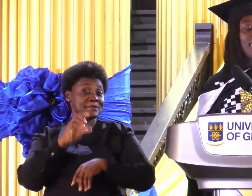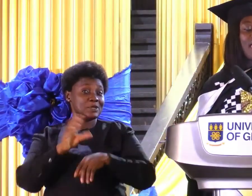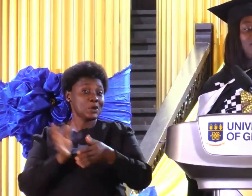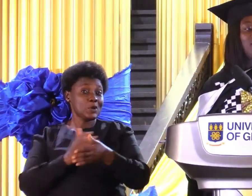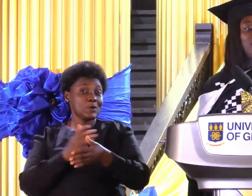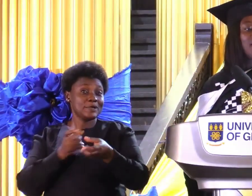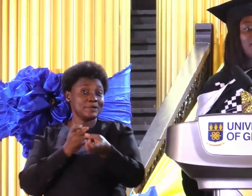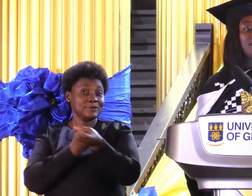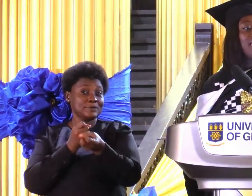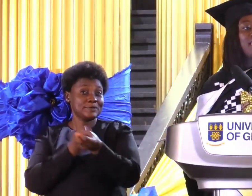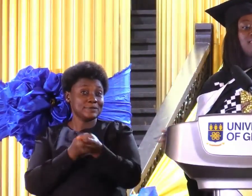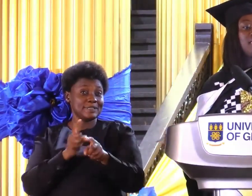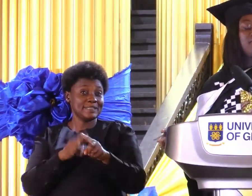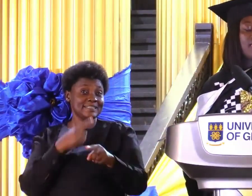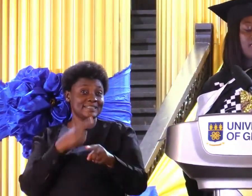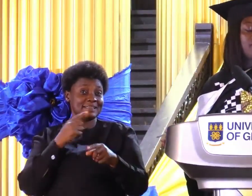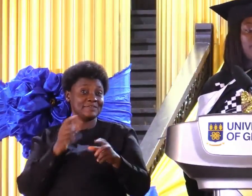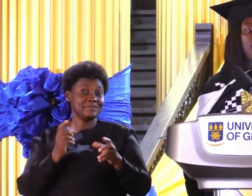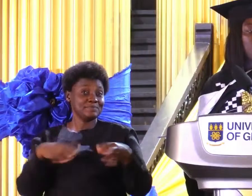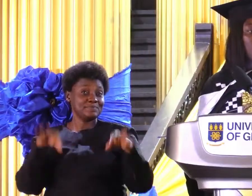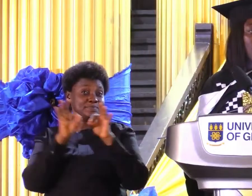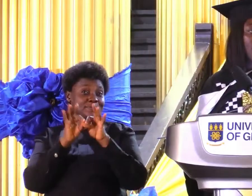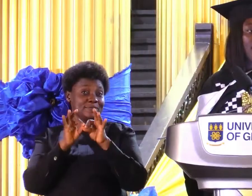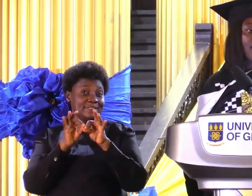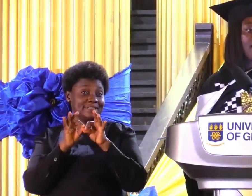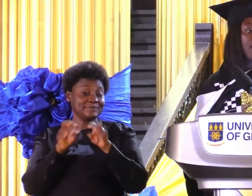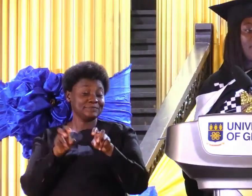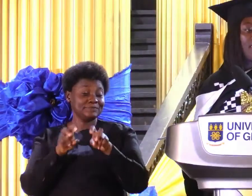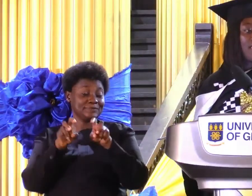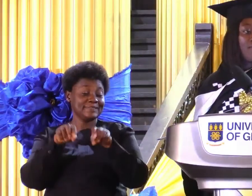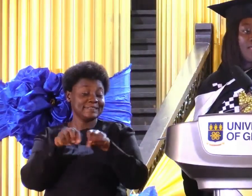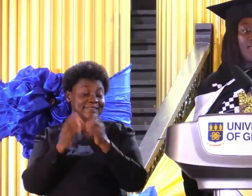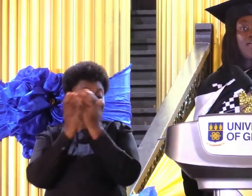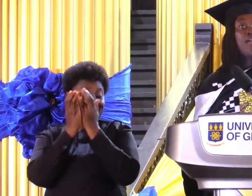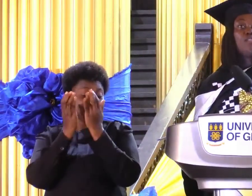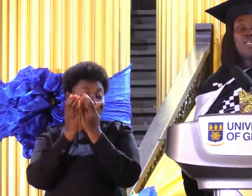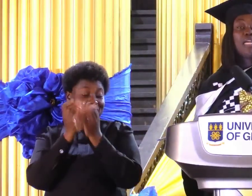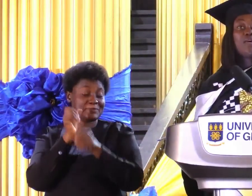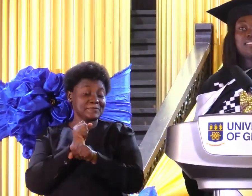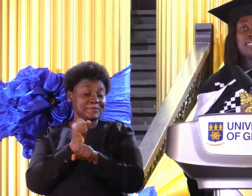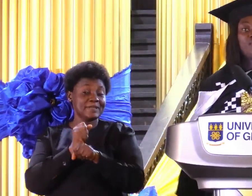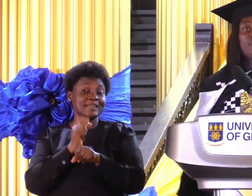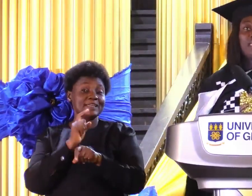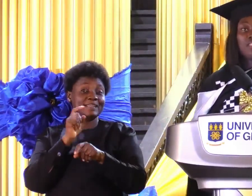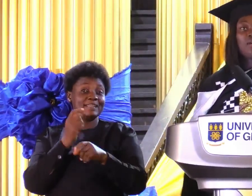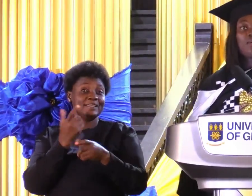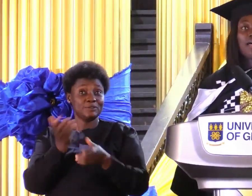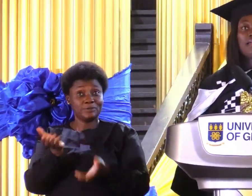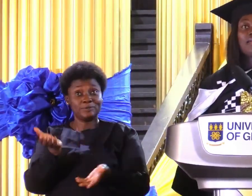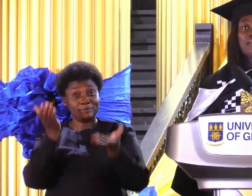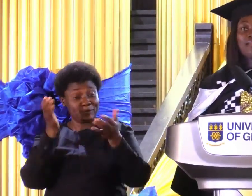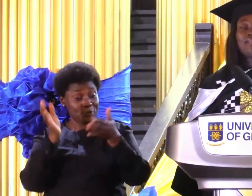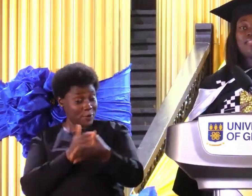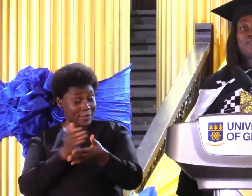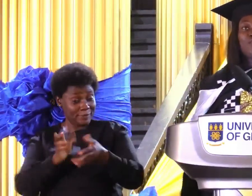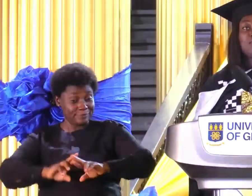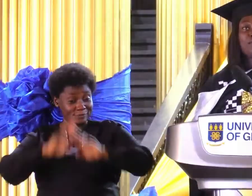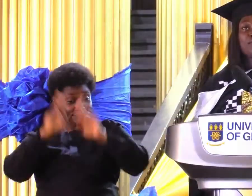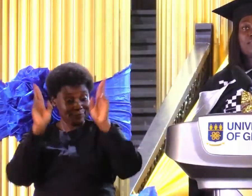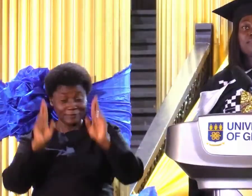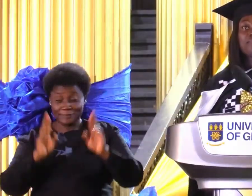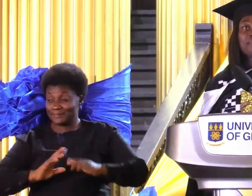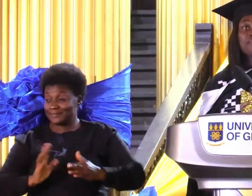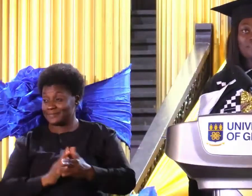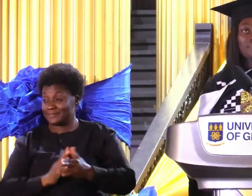her as she marks a significant milestone in her academic career. So Legon Interdenominational Choir, the floor is